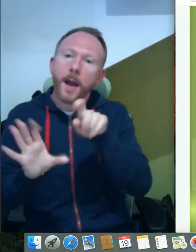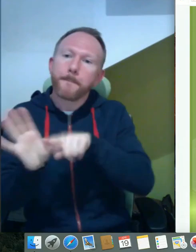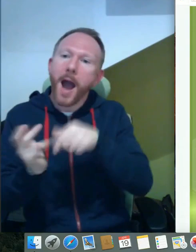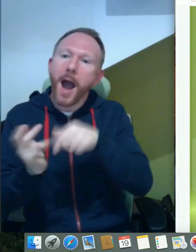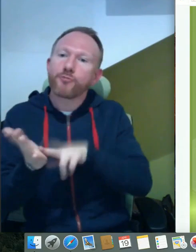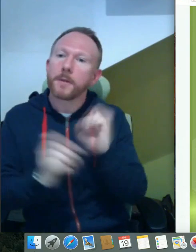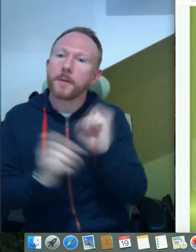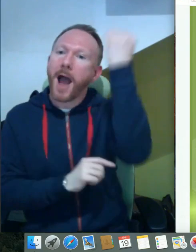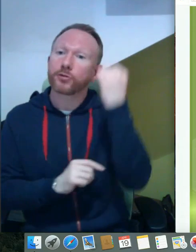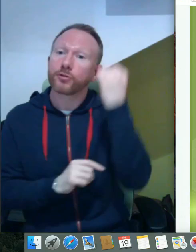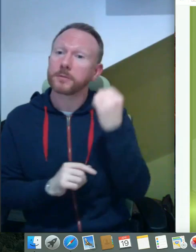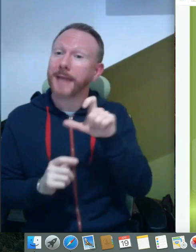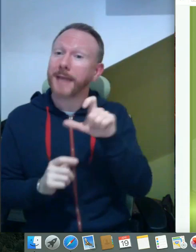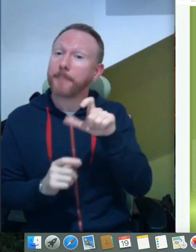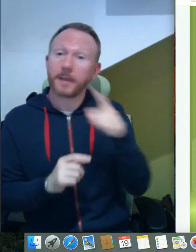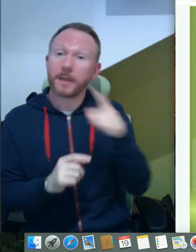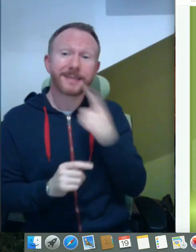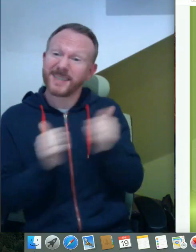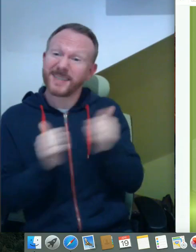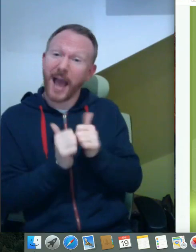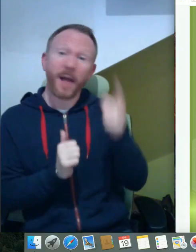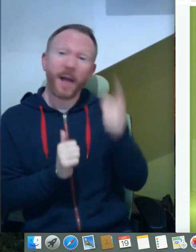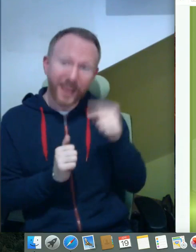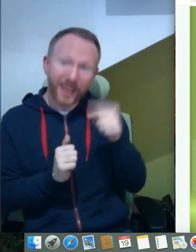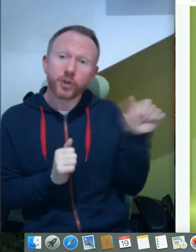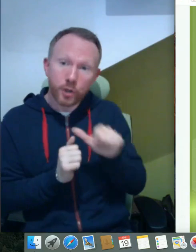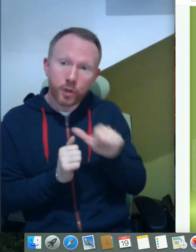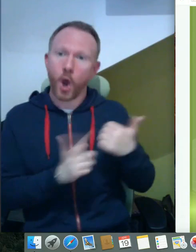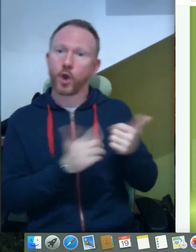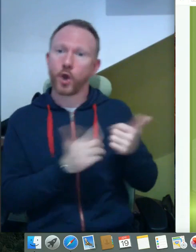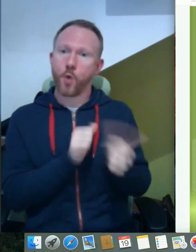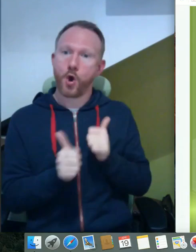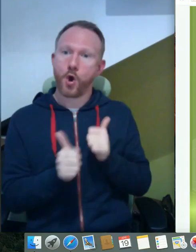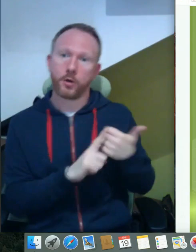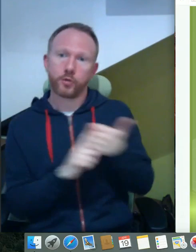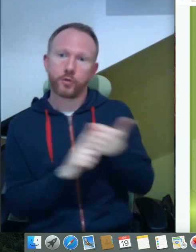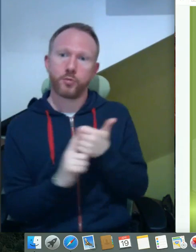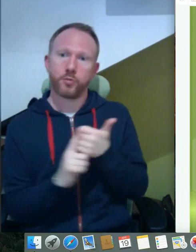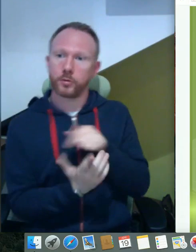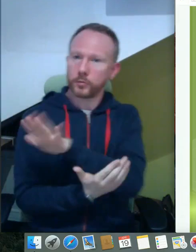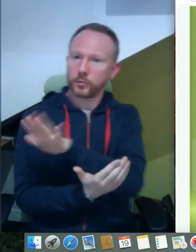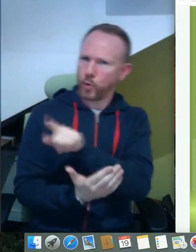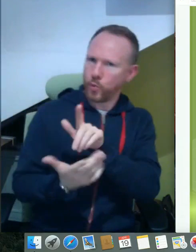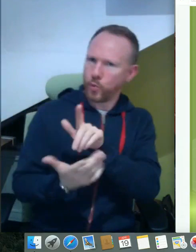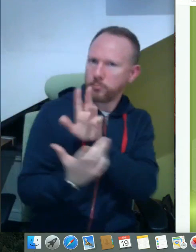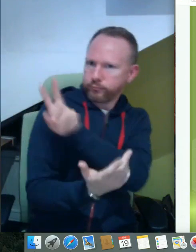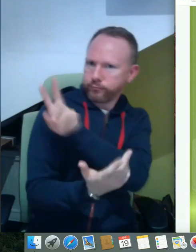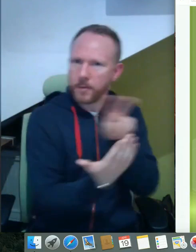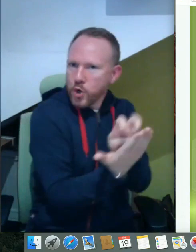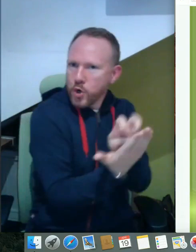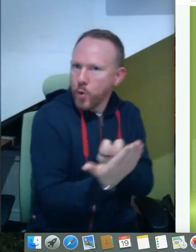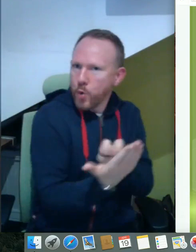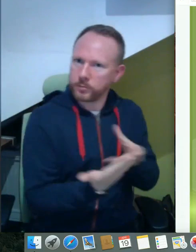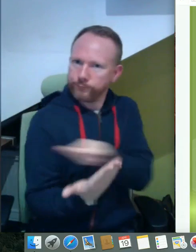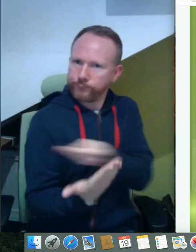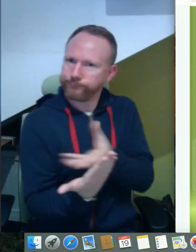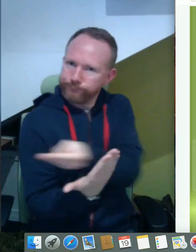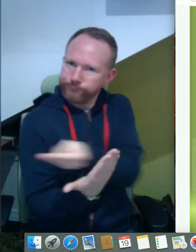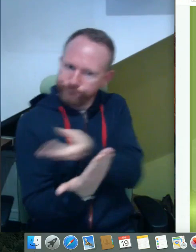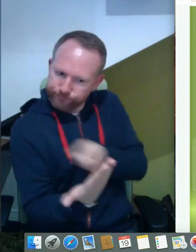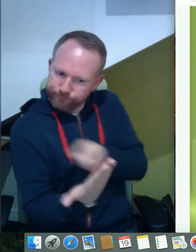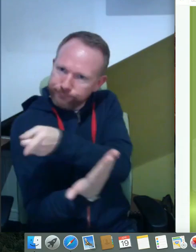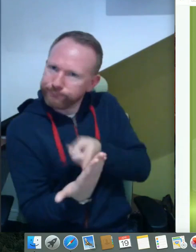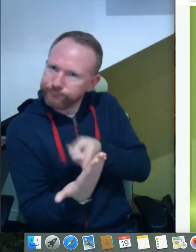review and one for training. Yeah? I definitely think note-taking is something we need to look at more, and I don't have all the